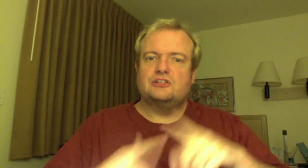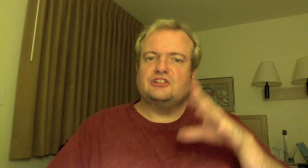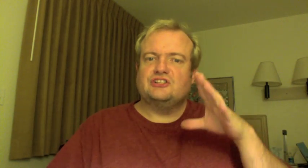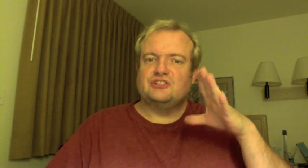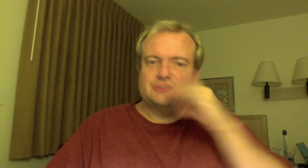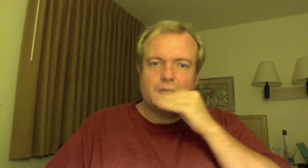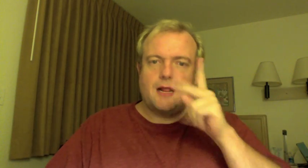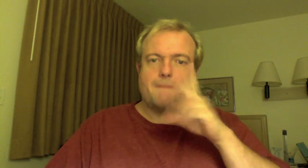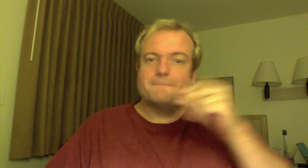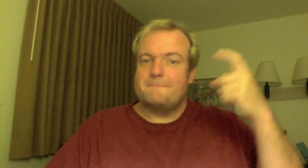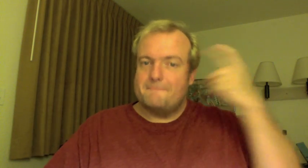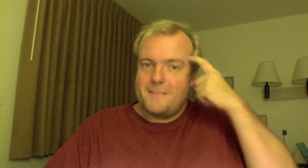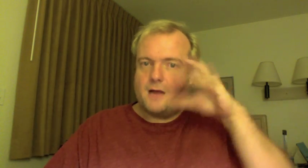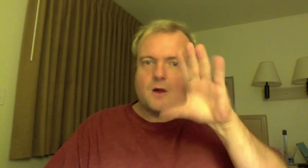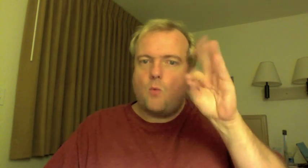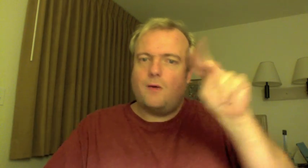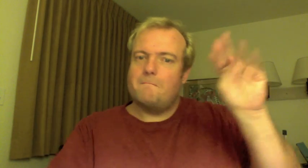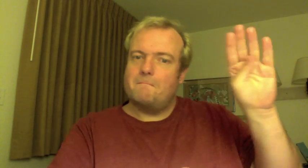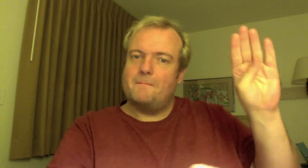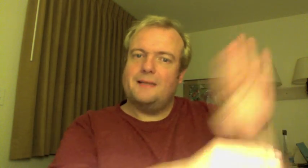culture, every woman is like